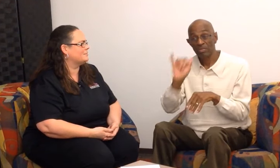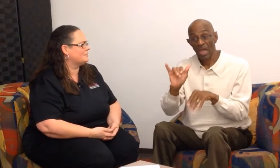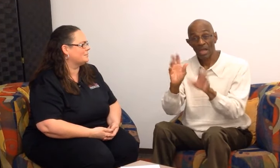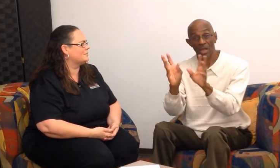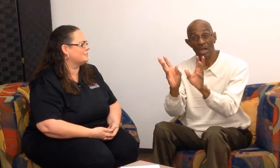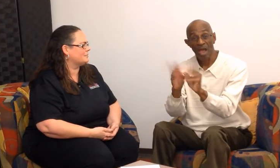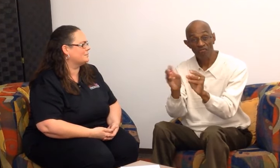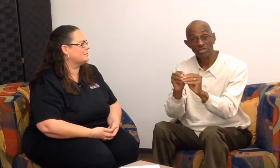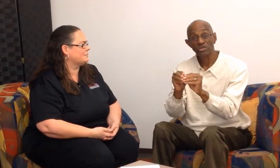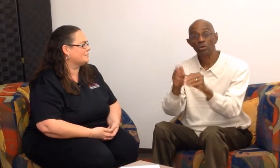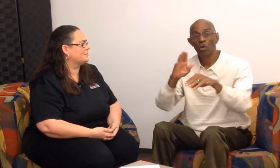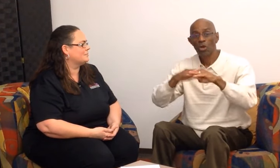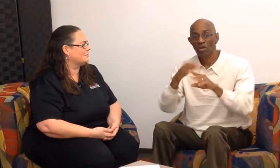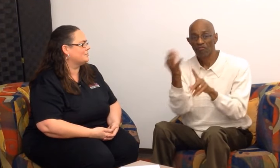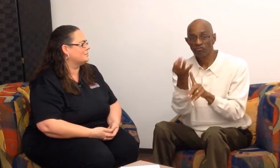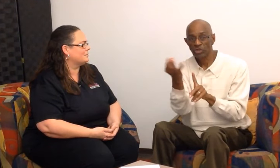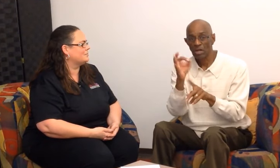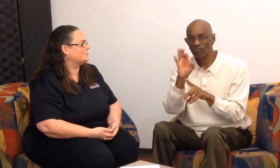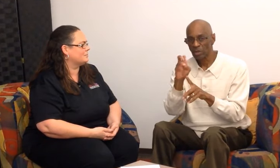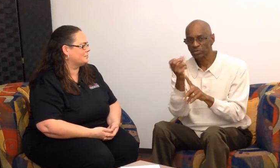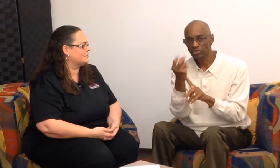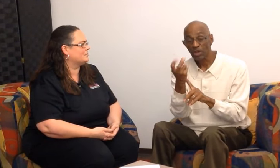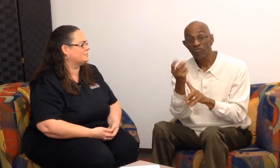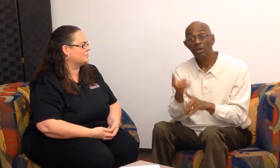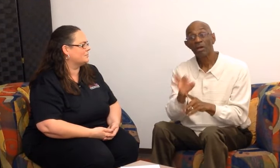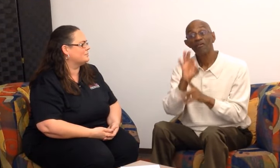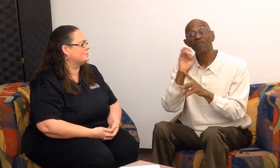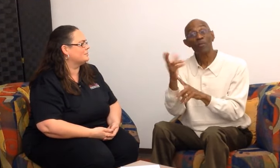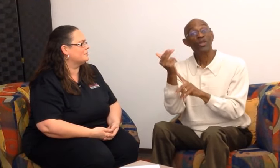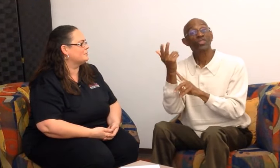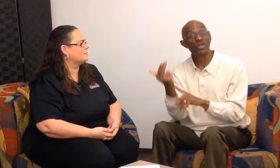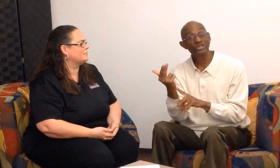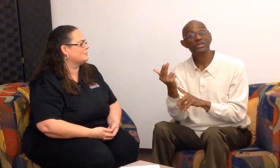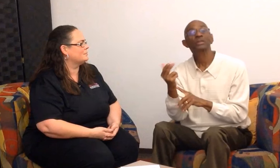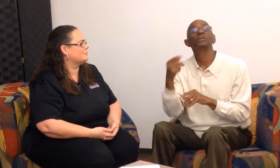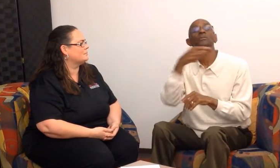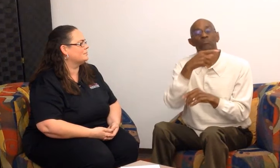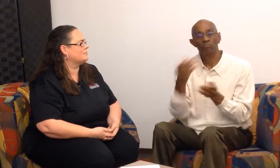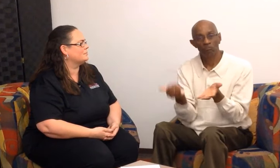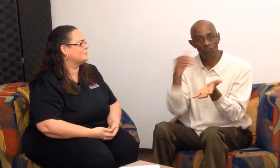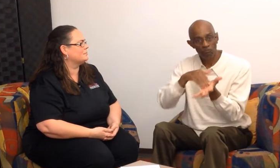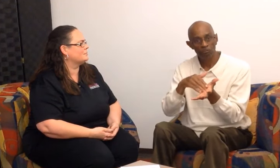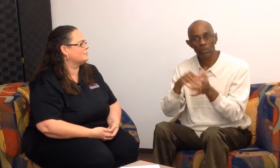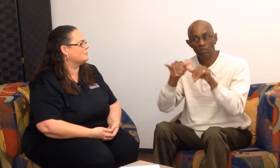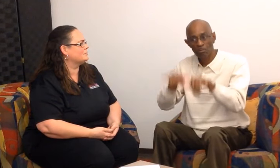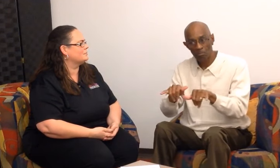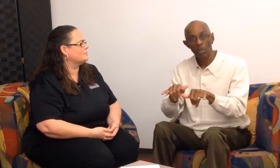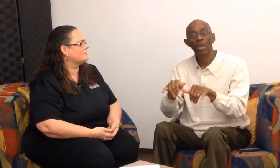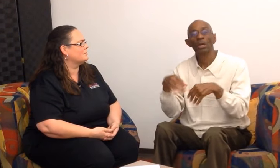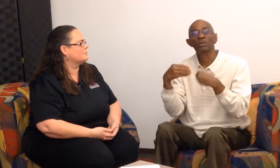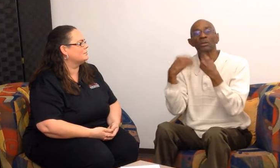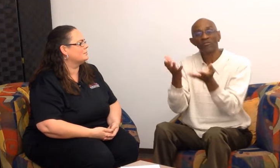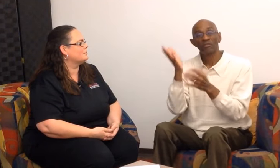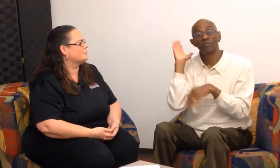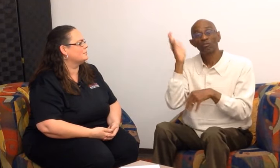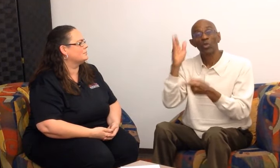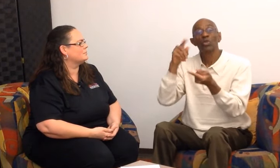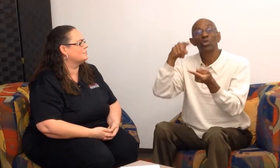Again, the conference is on Friday, February 12th. On Saturday, February 13th,